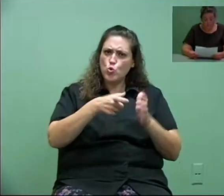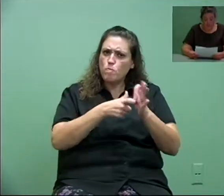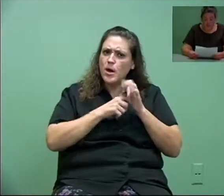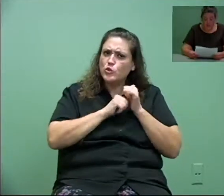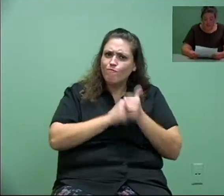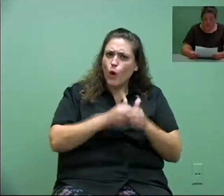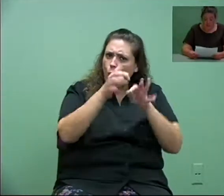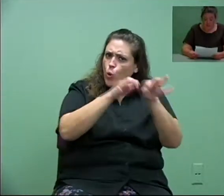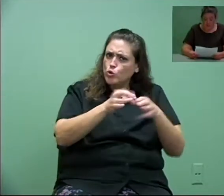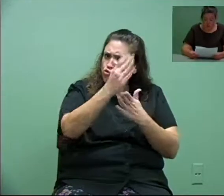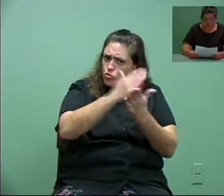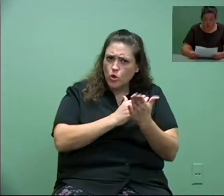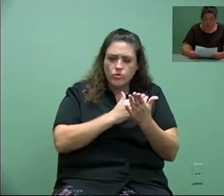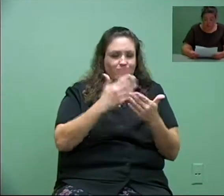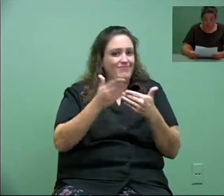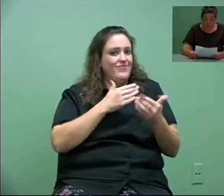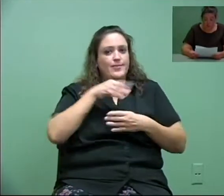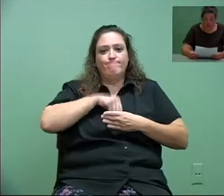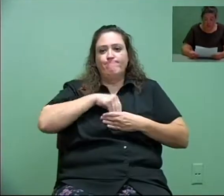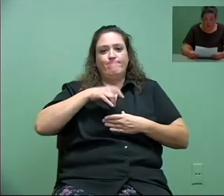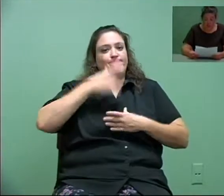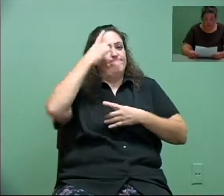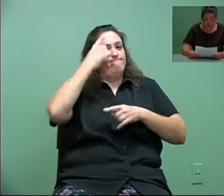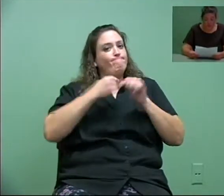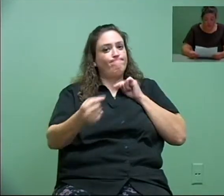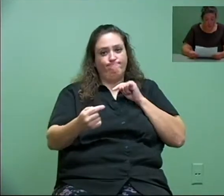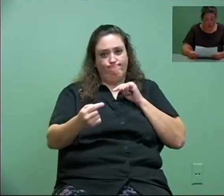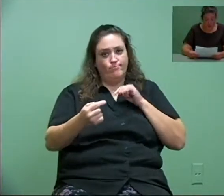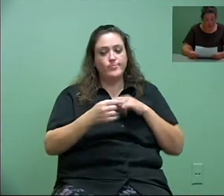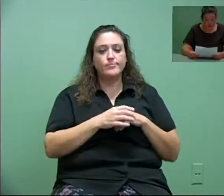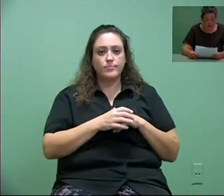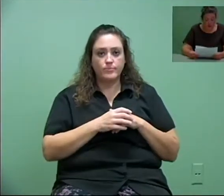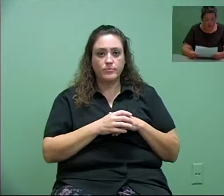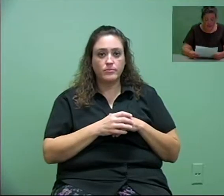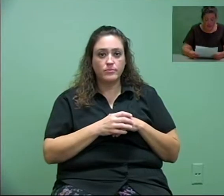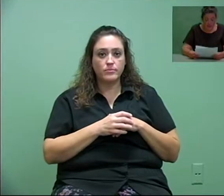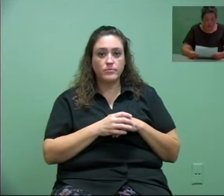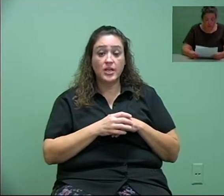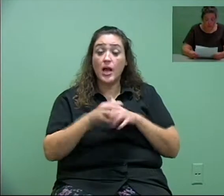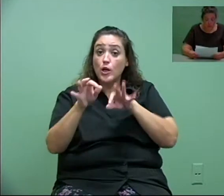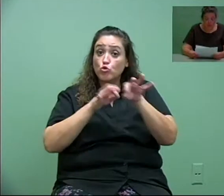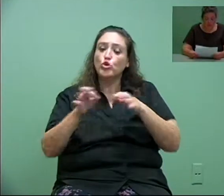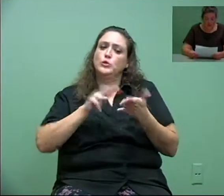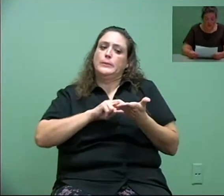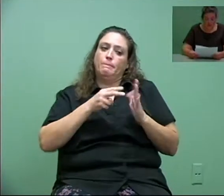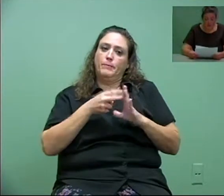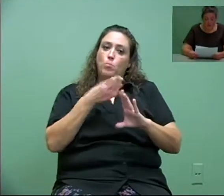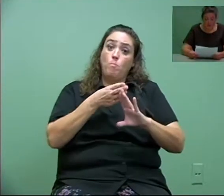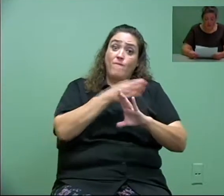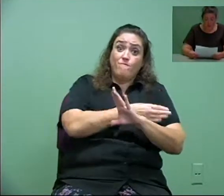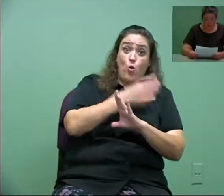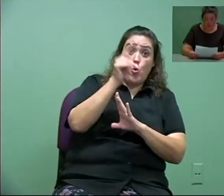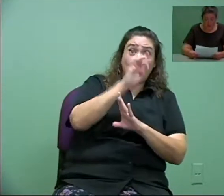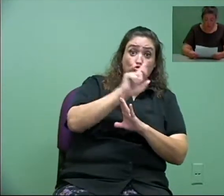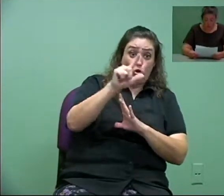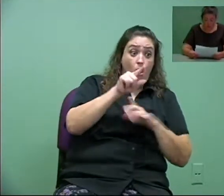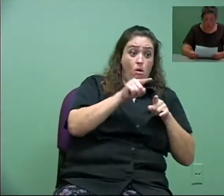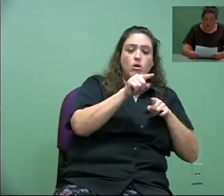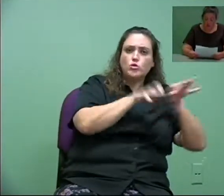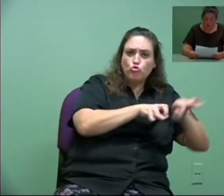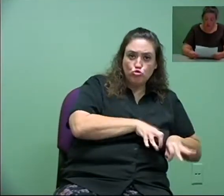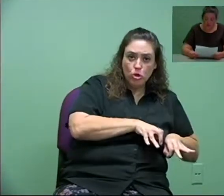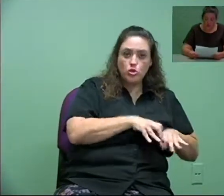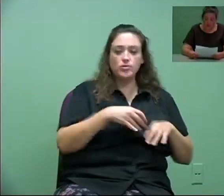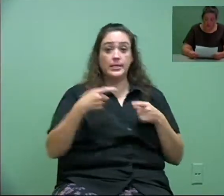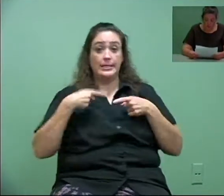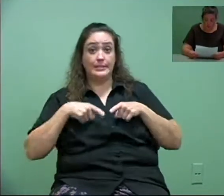them. This includes the instructions I gave you before the trial, any instructions I may have given you during the